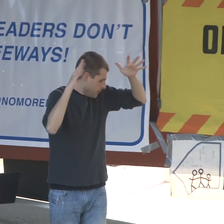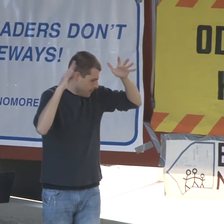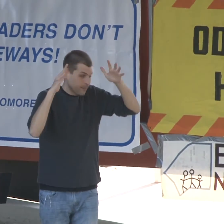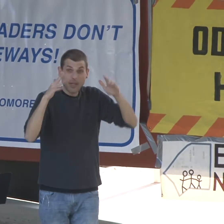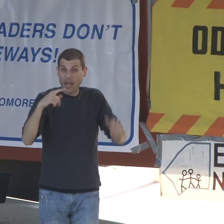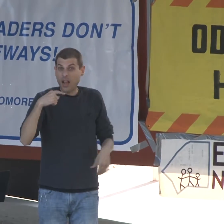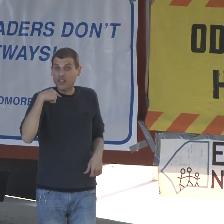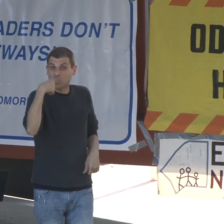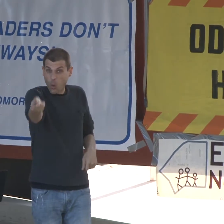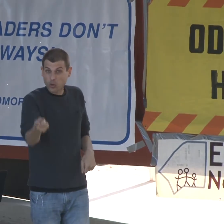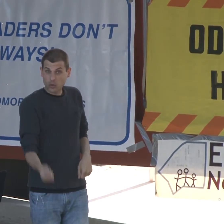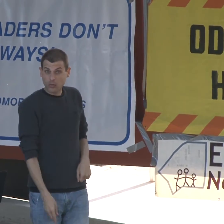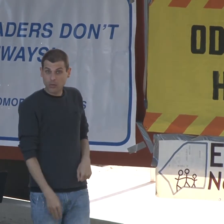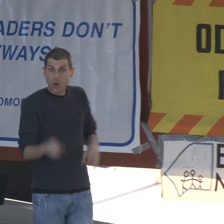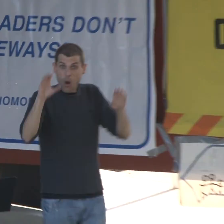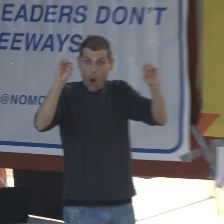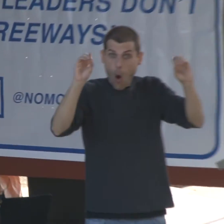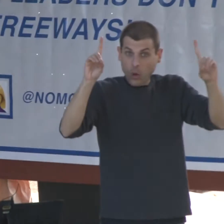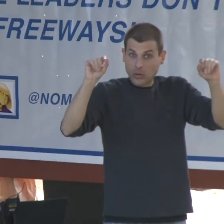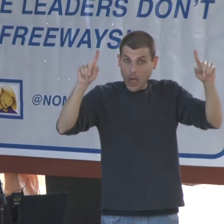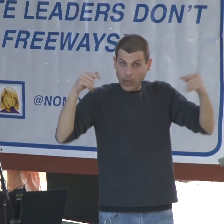I told you he was ODOT's worst nightmare.